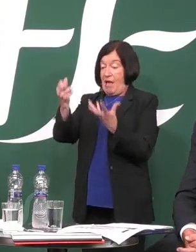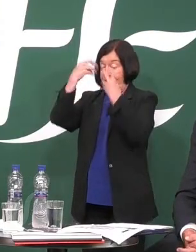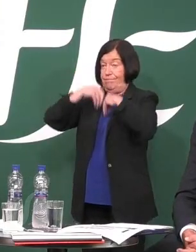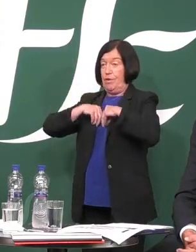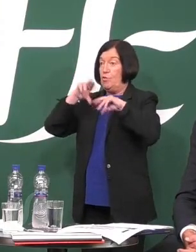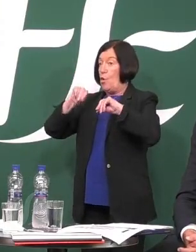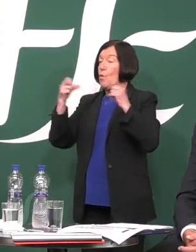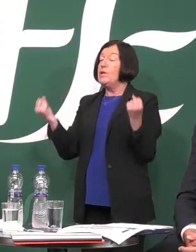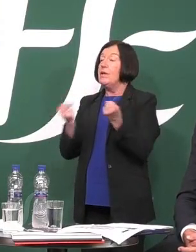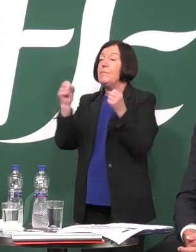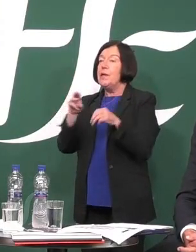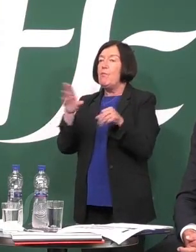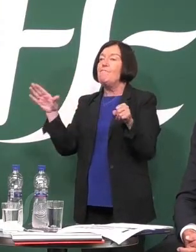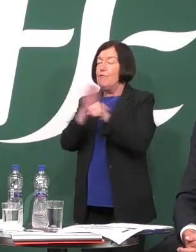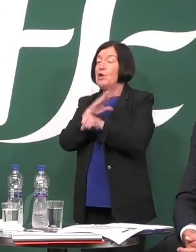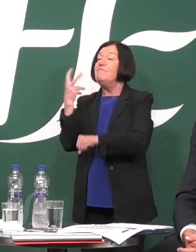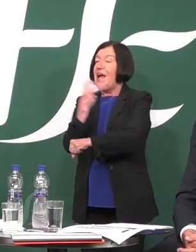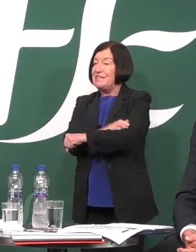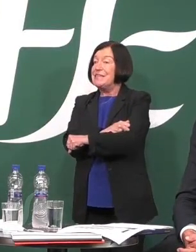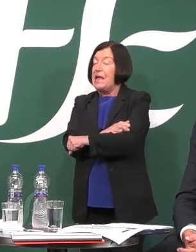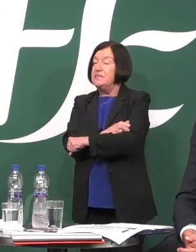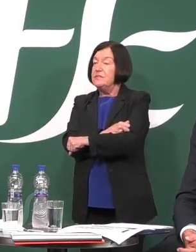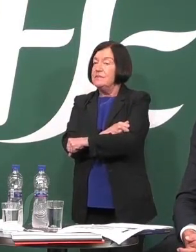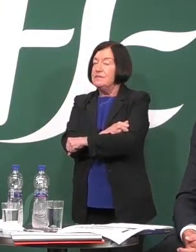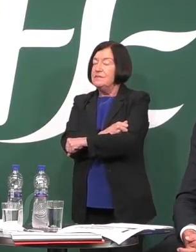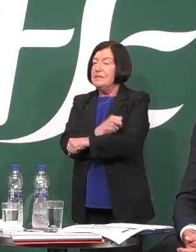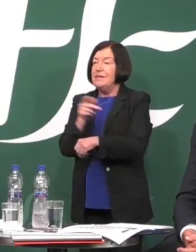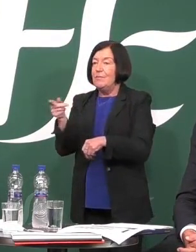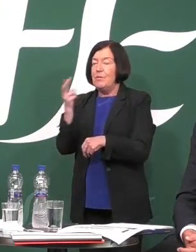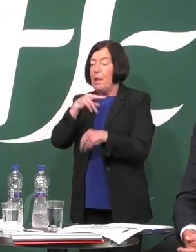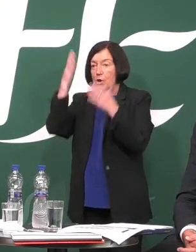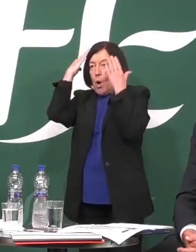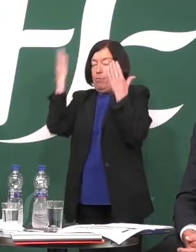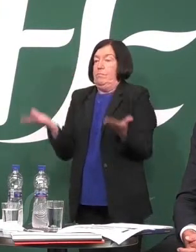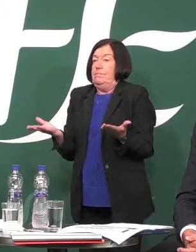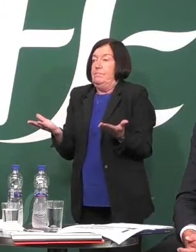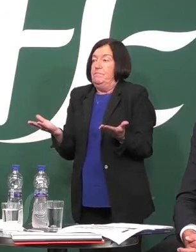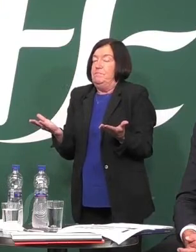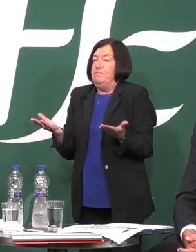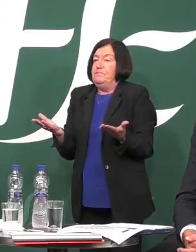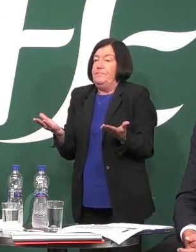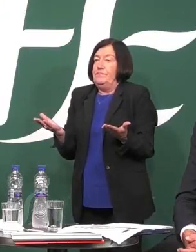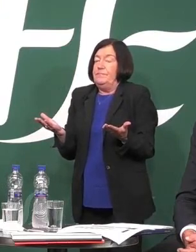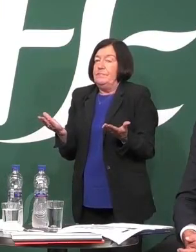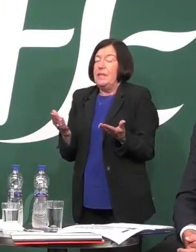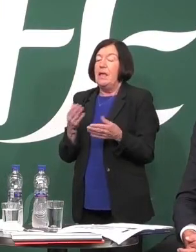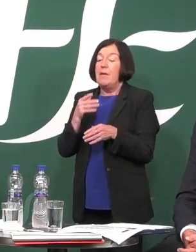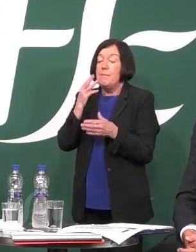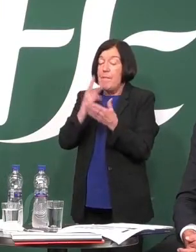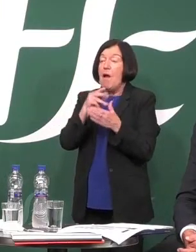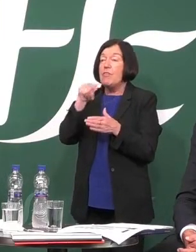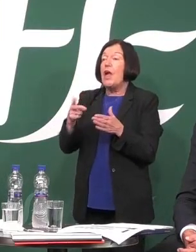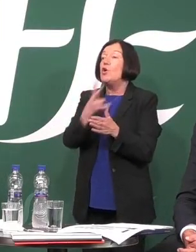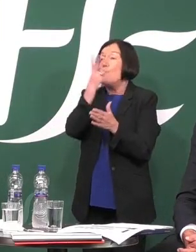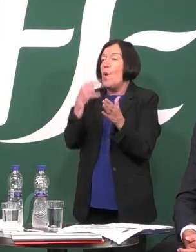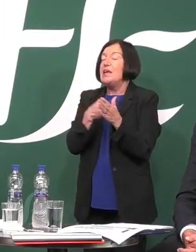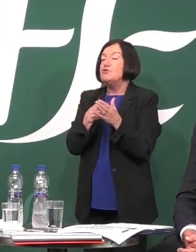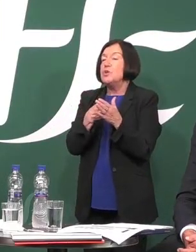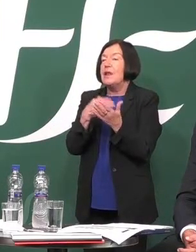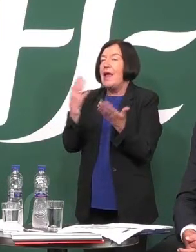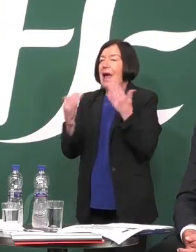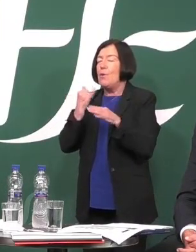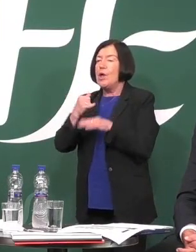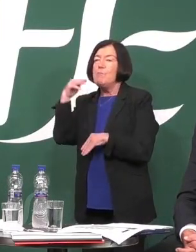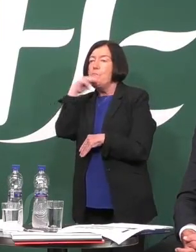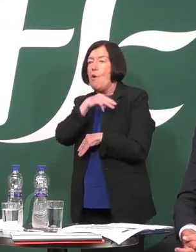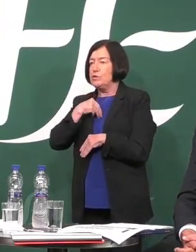infection in people who are fully vaccinated, we might not know about. And part of that question is how